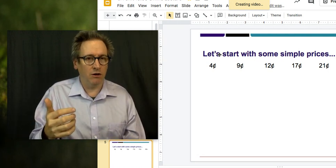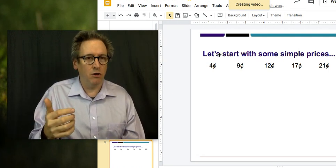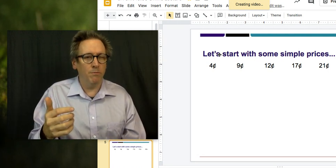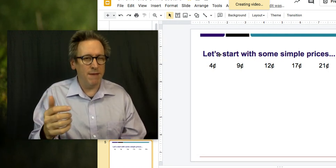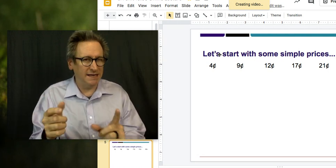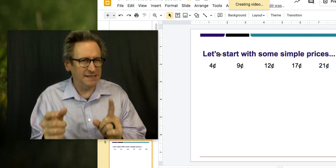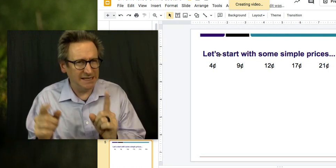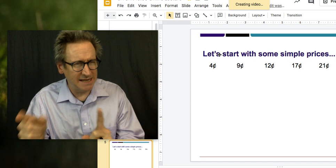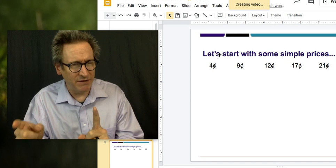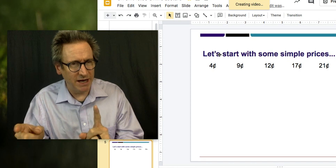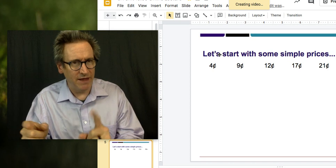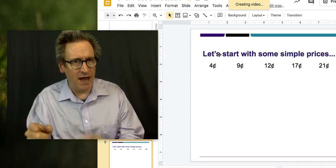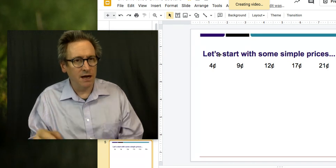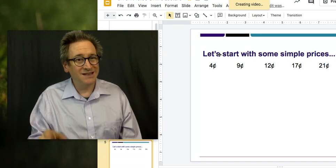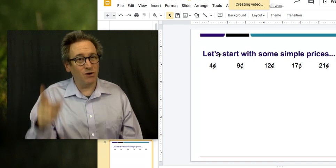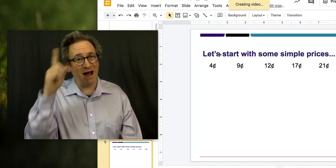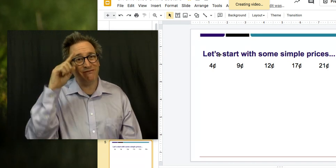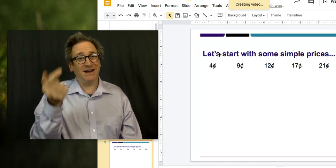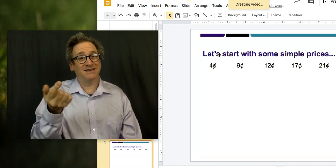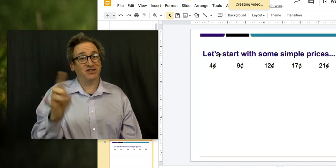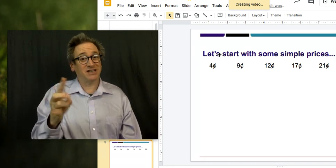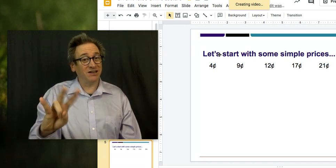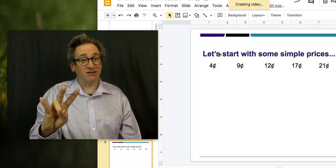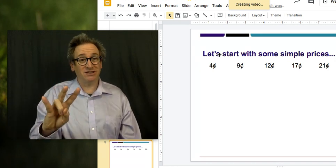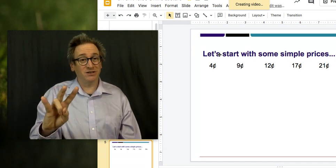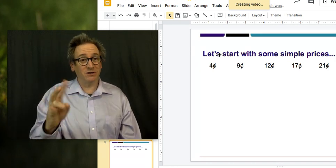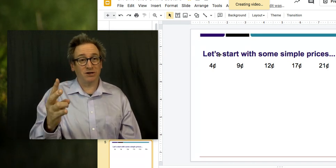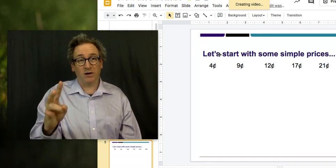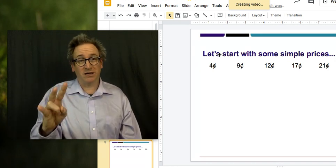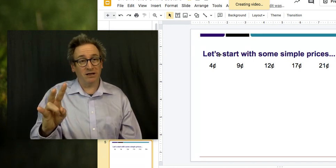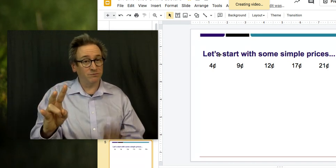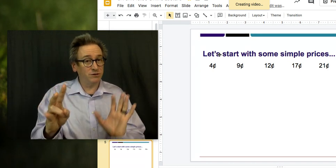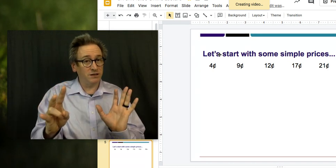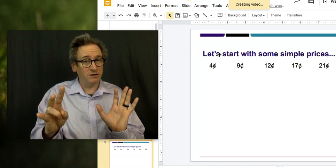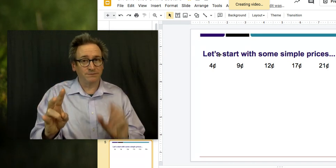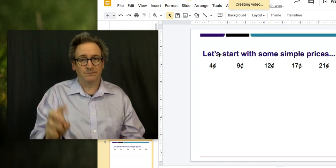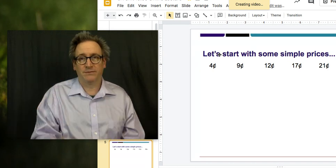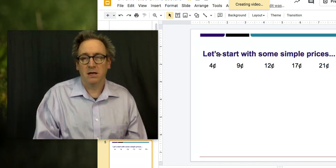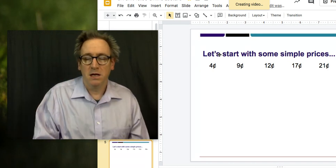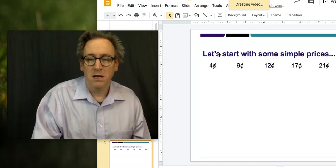ASL may see 7 in that. So I find it's just clearer to do a quick little.